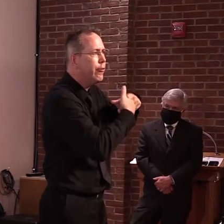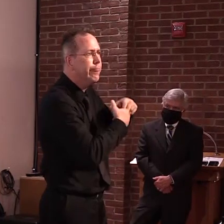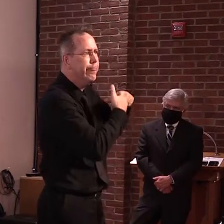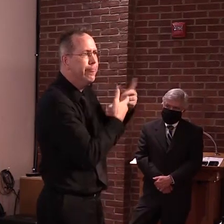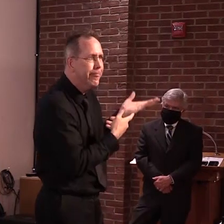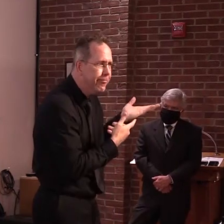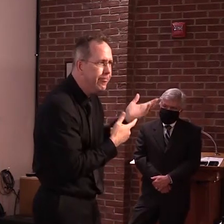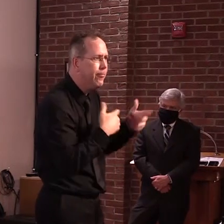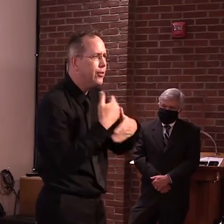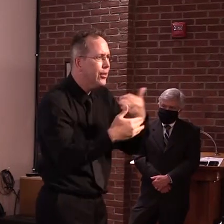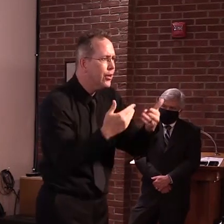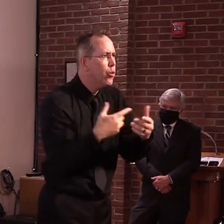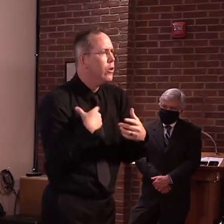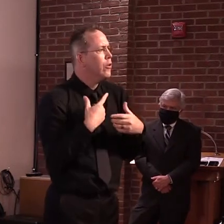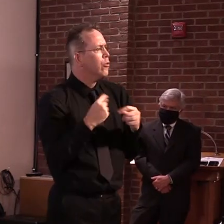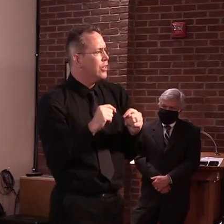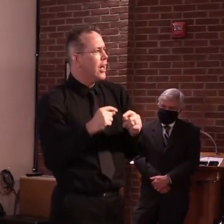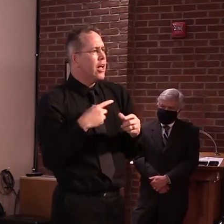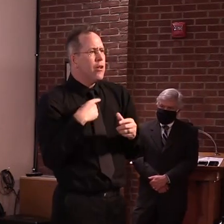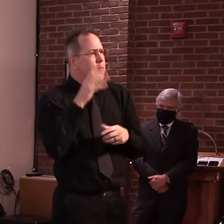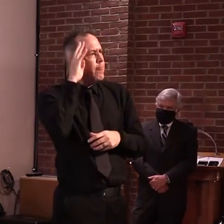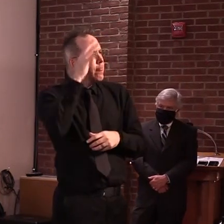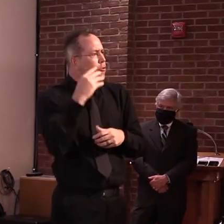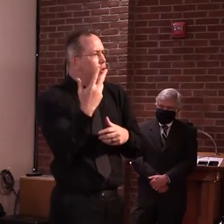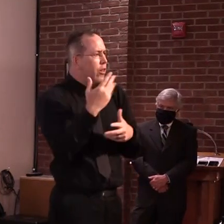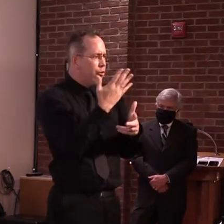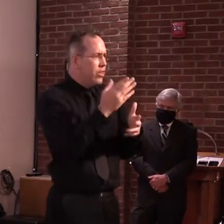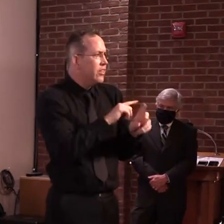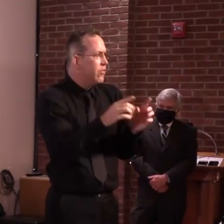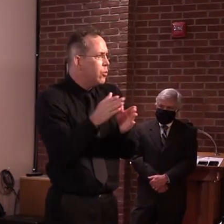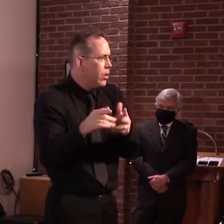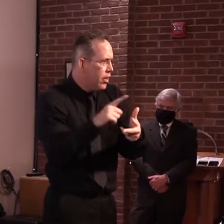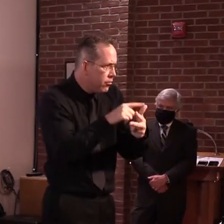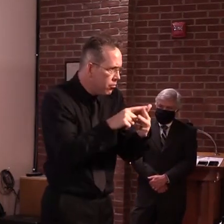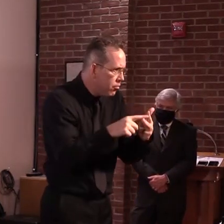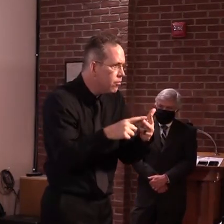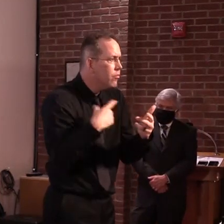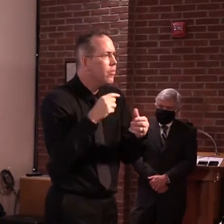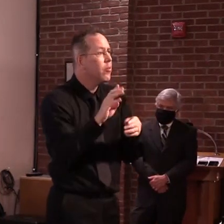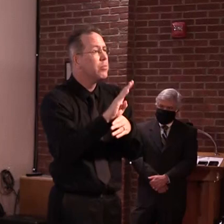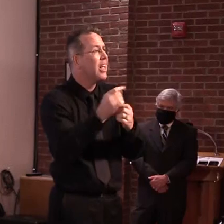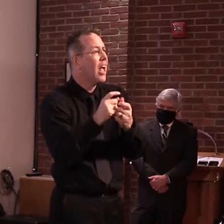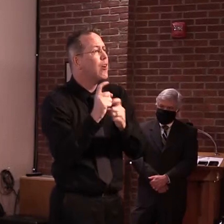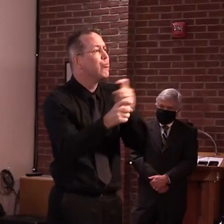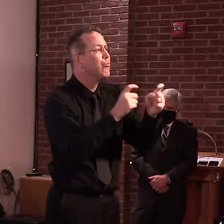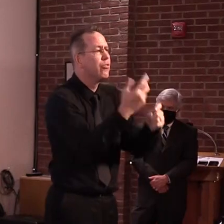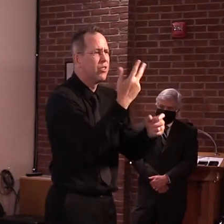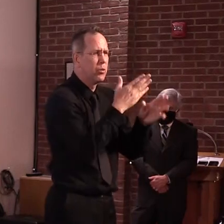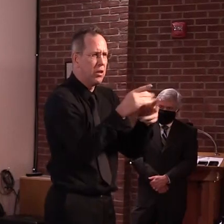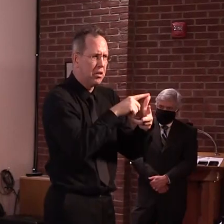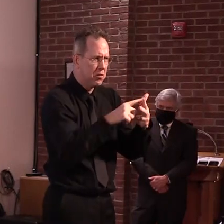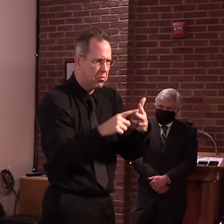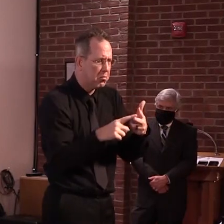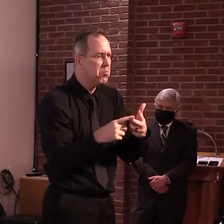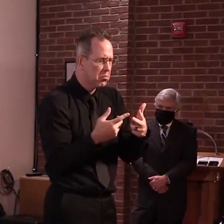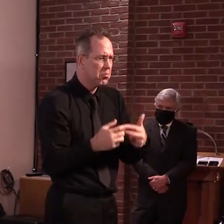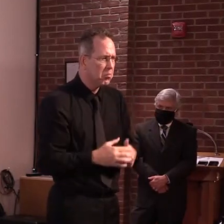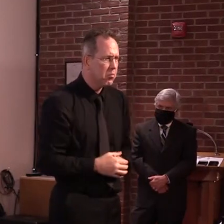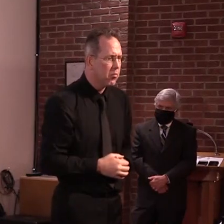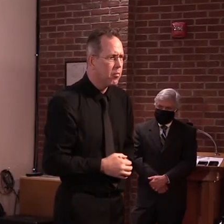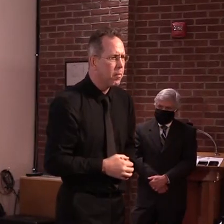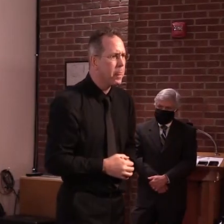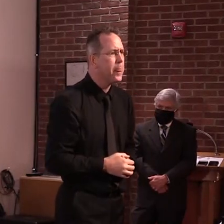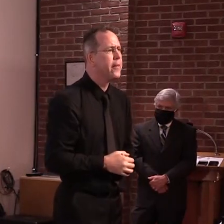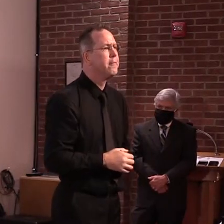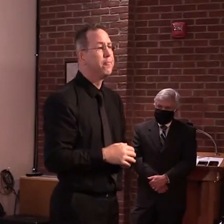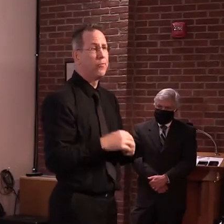for financial aid so that every business could potentially tap into the relief they needed to survive. To date, none